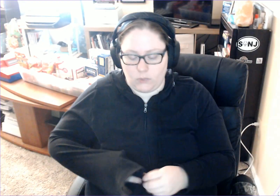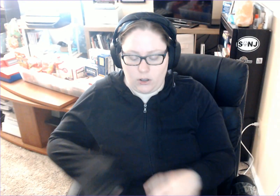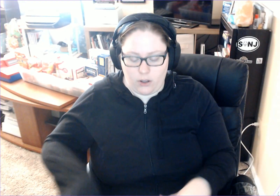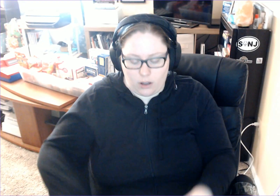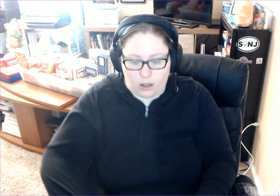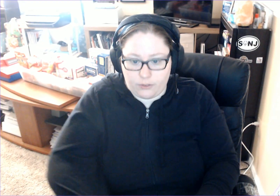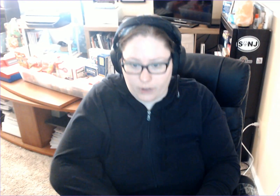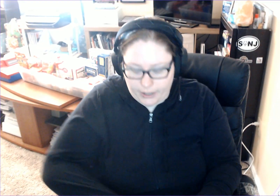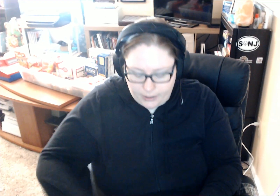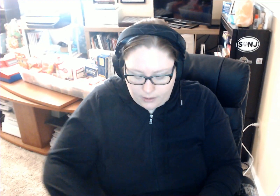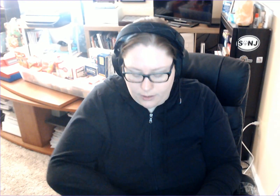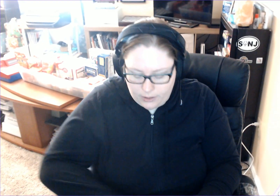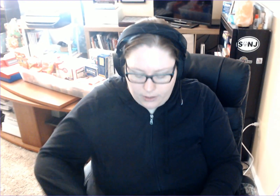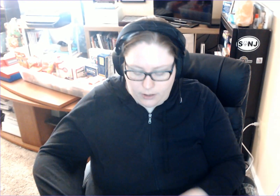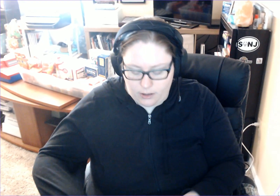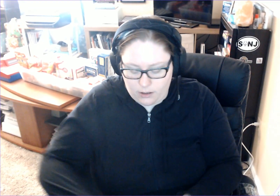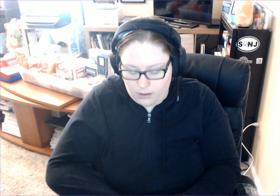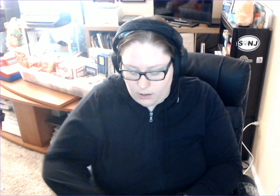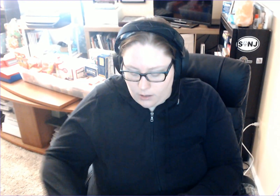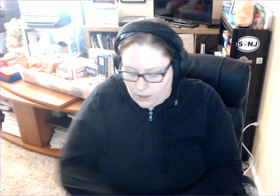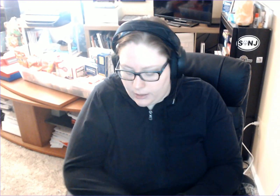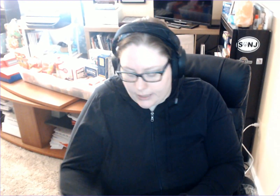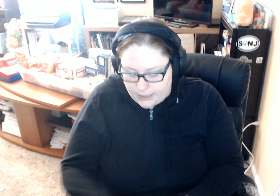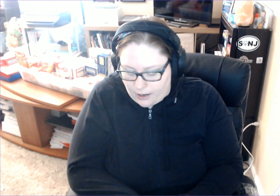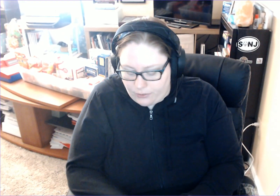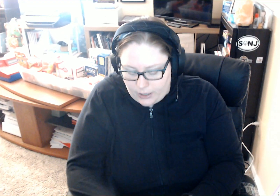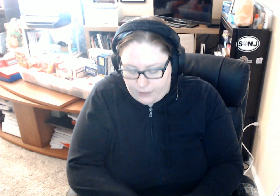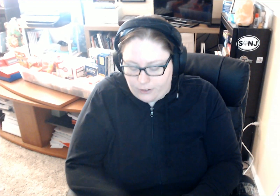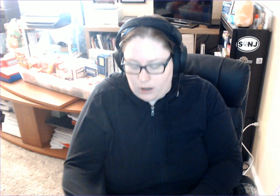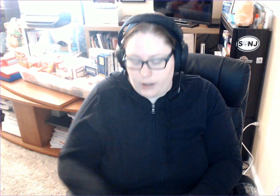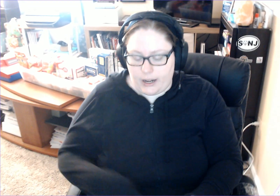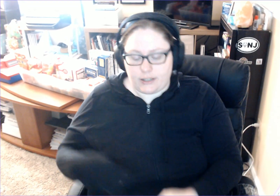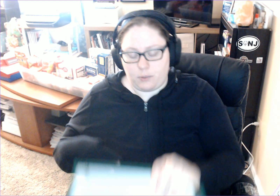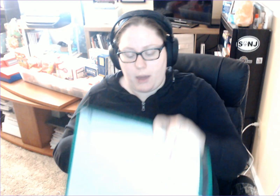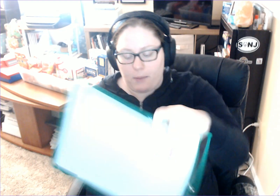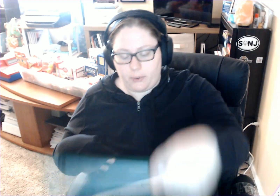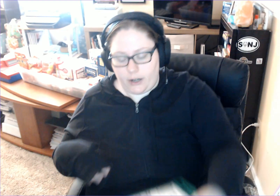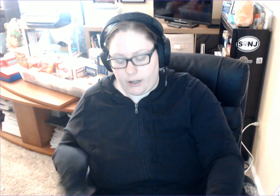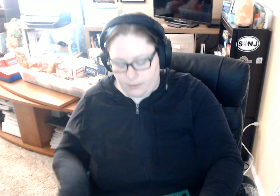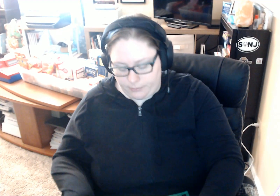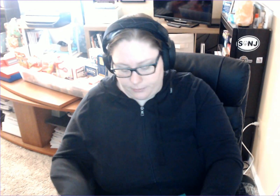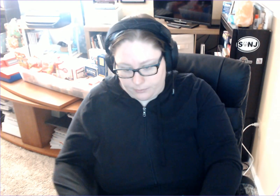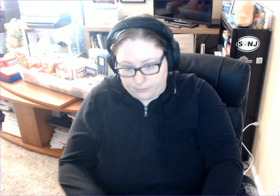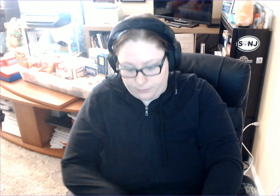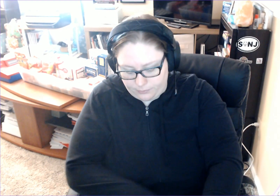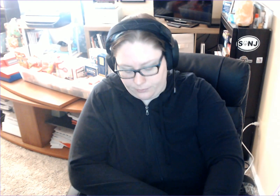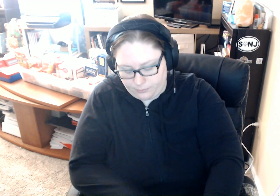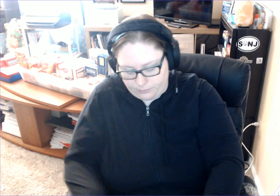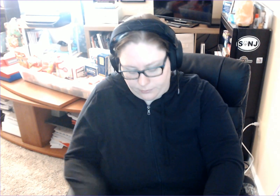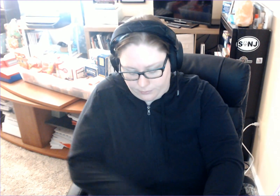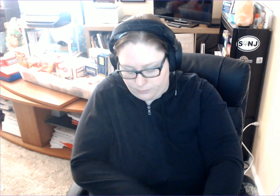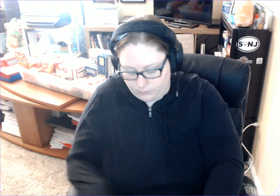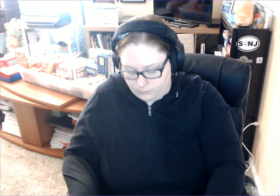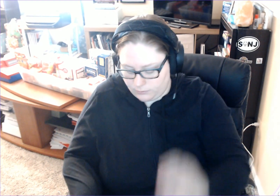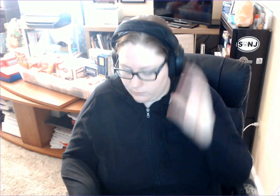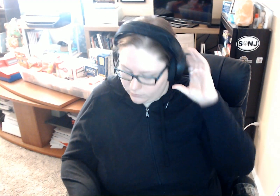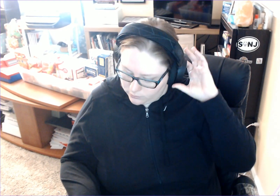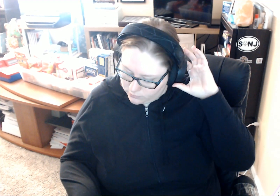All right. Let's get ready for our next paper.